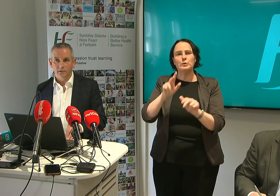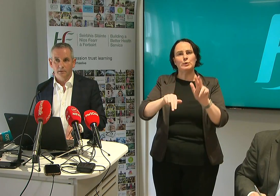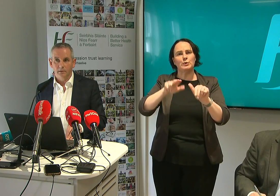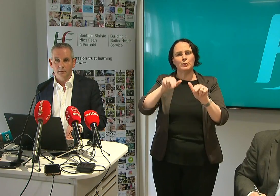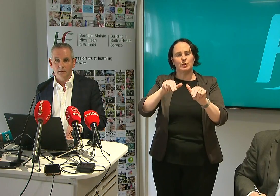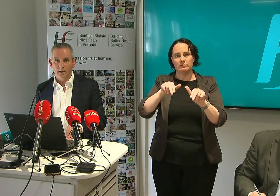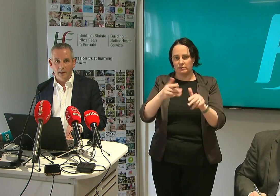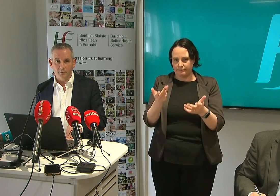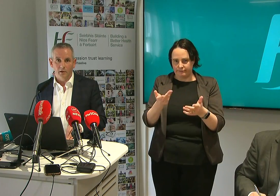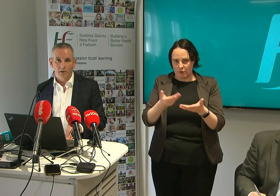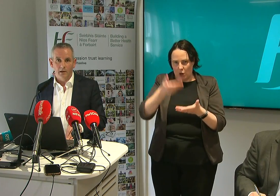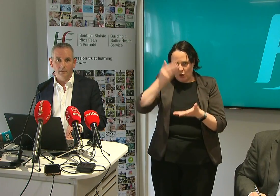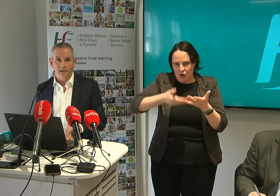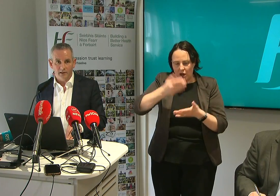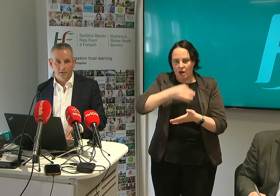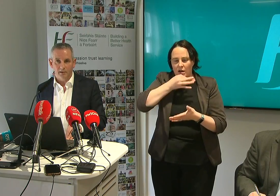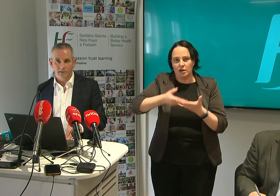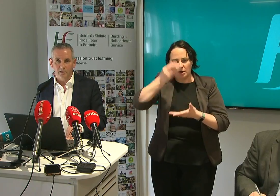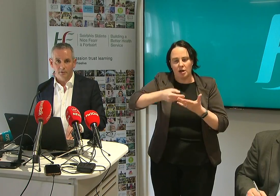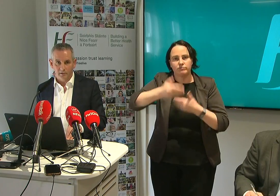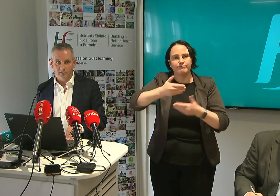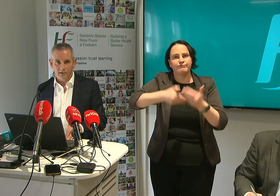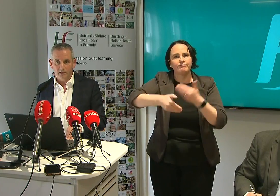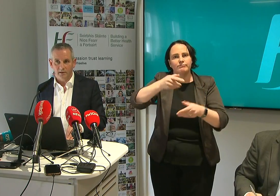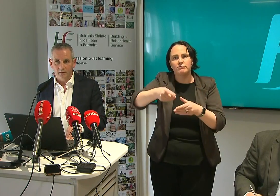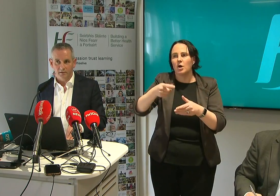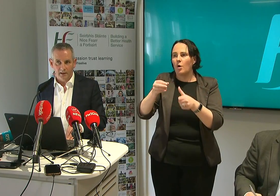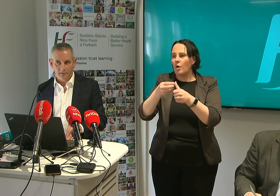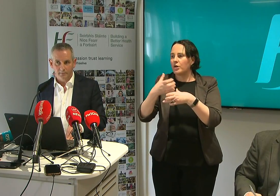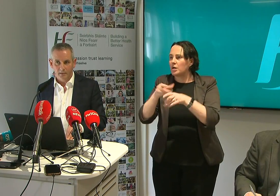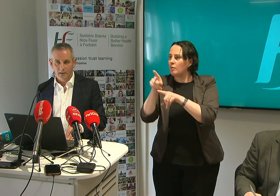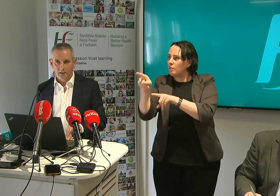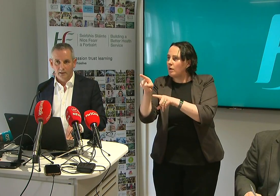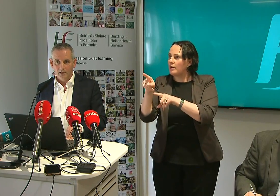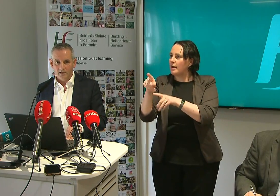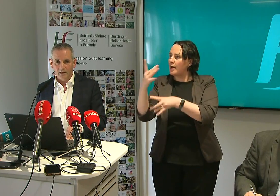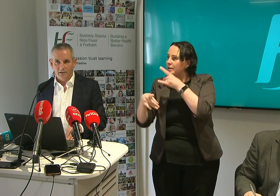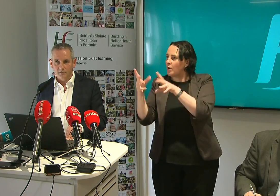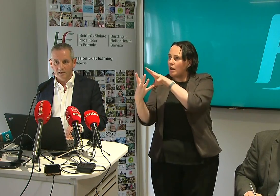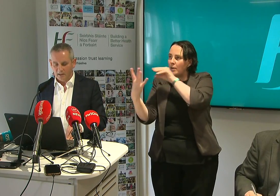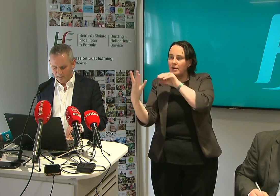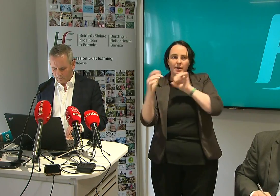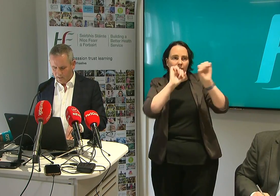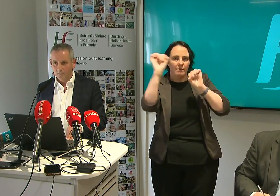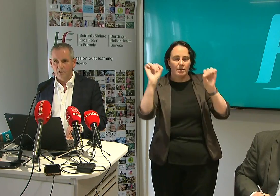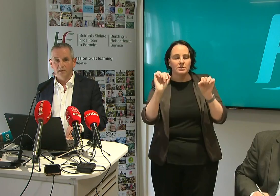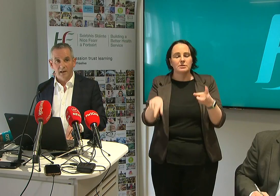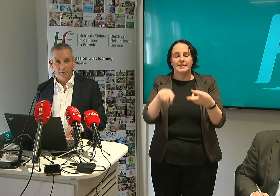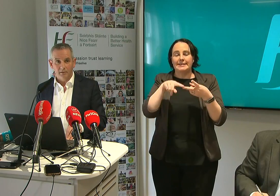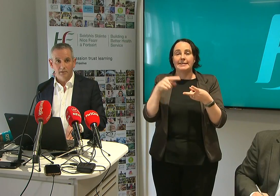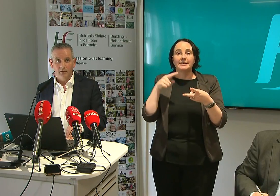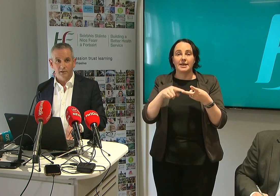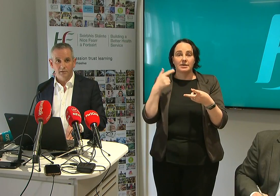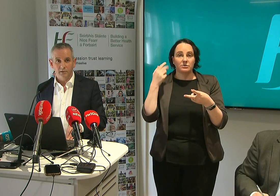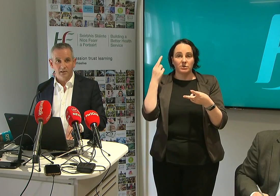it as we go along and the experience of other countries and indeed ourselves. Secondly, it's unprecedented because the